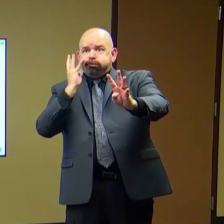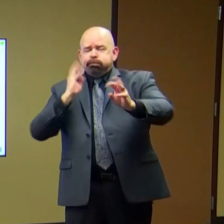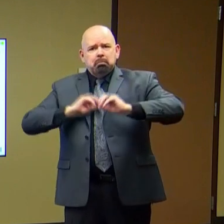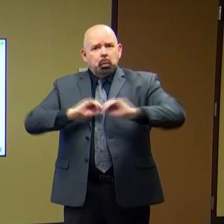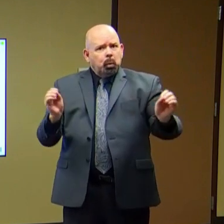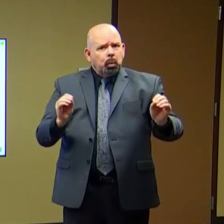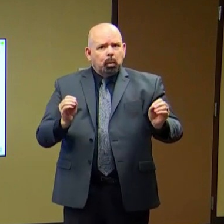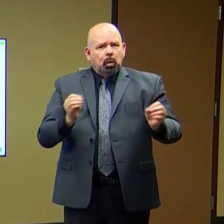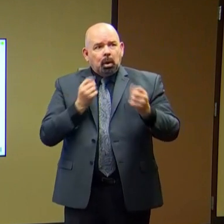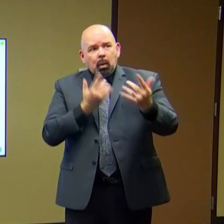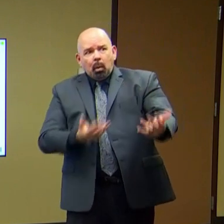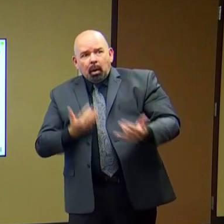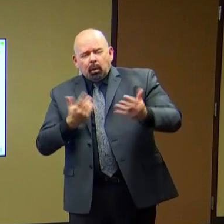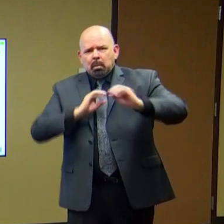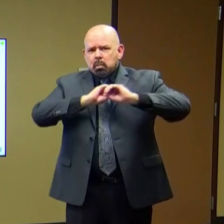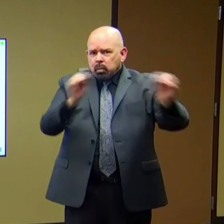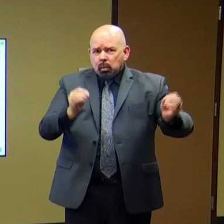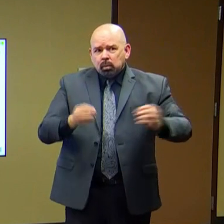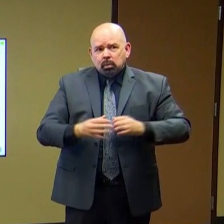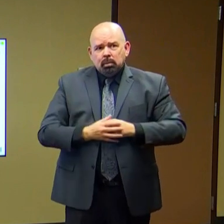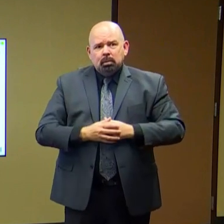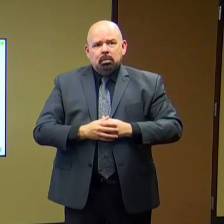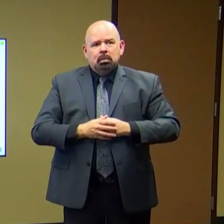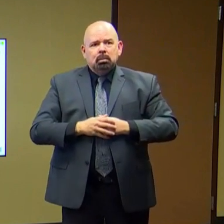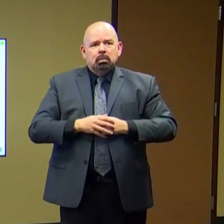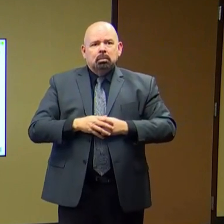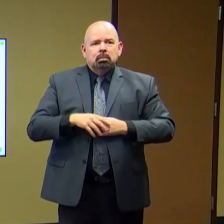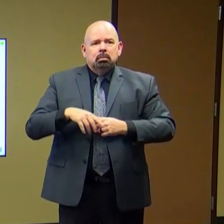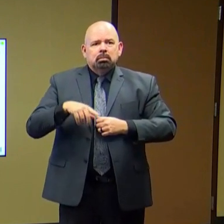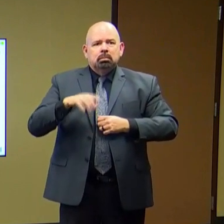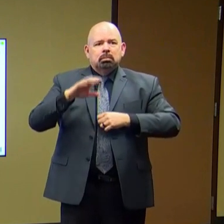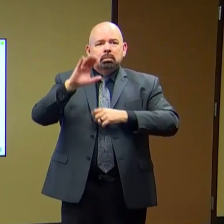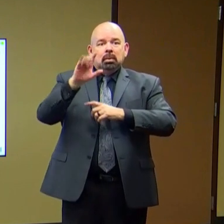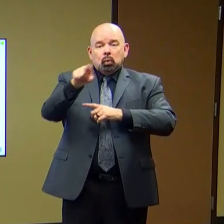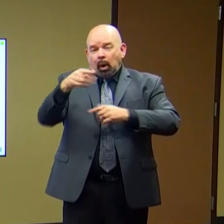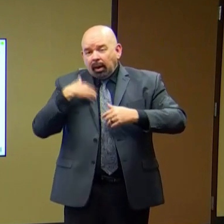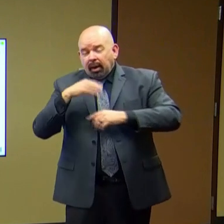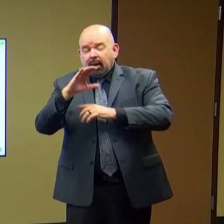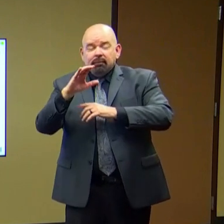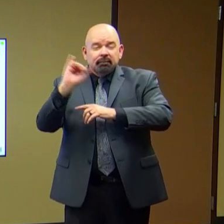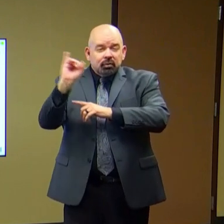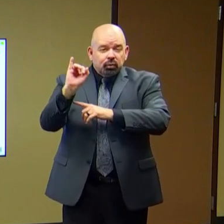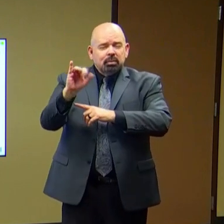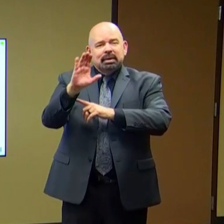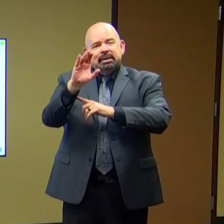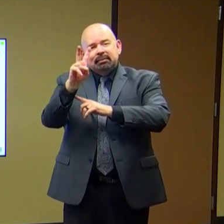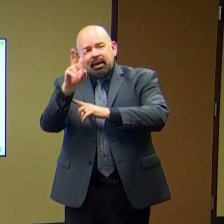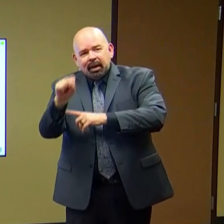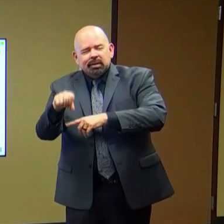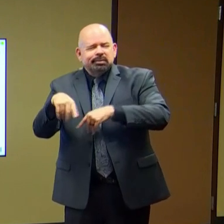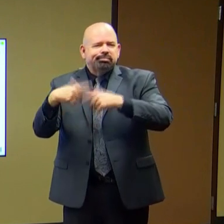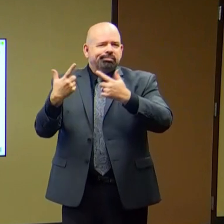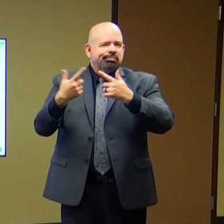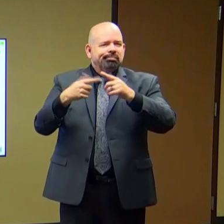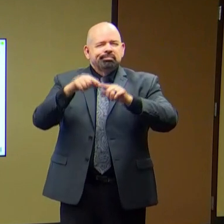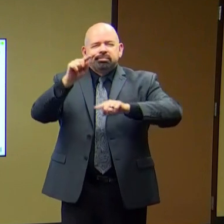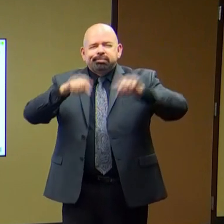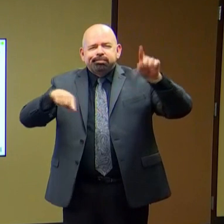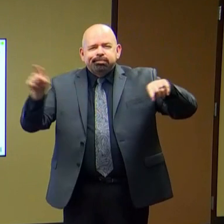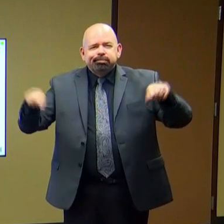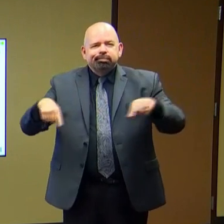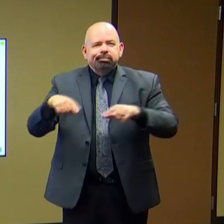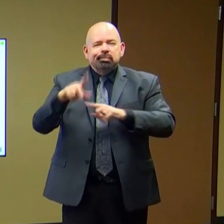go to the drugstore or the grocery store or retail stores and get the shots. So they are available. We strongly urge you to get those